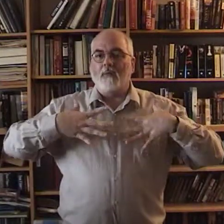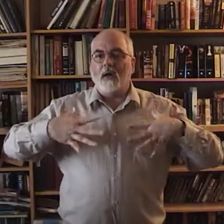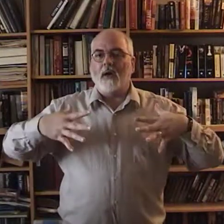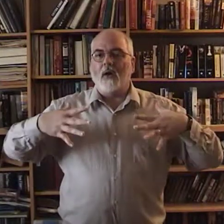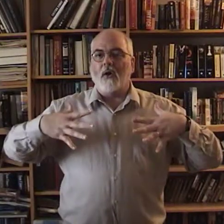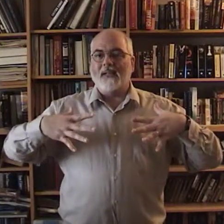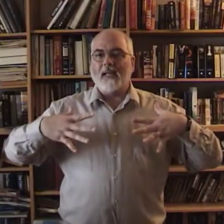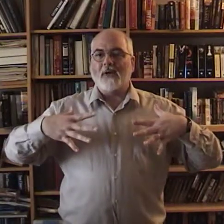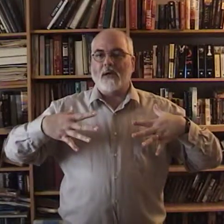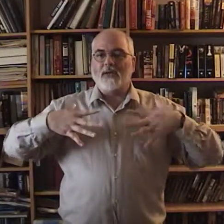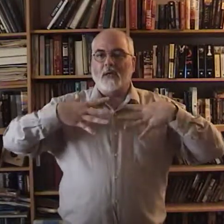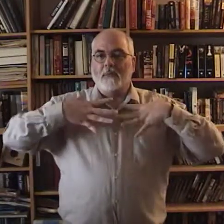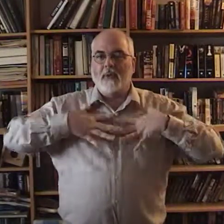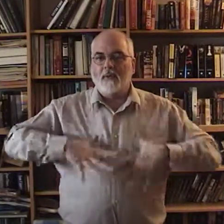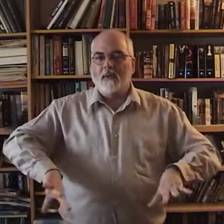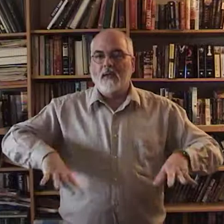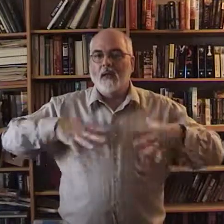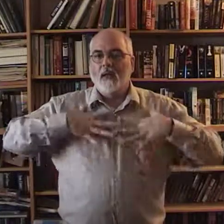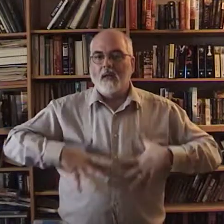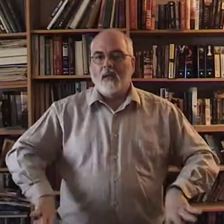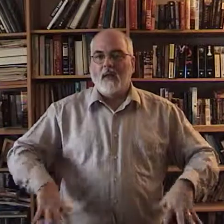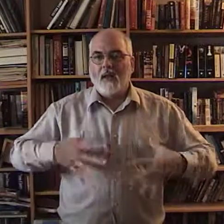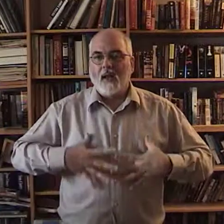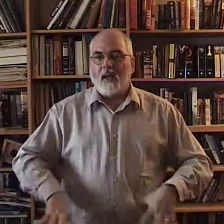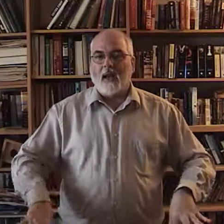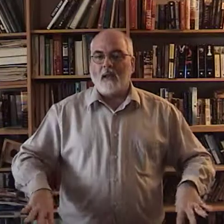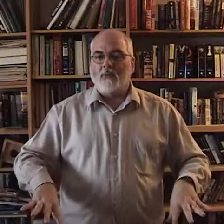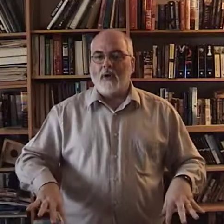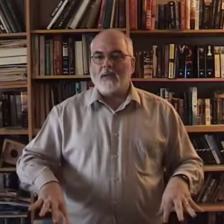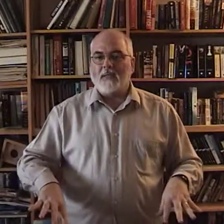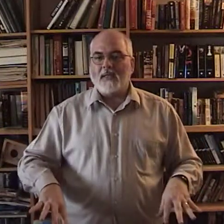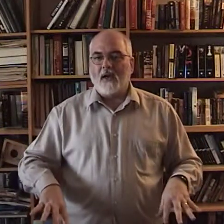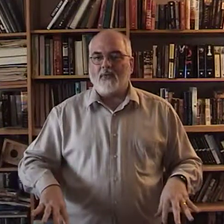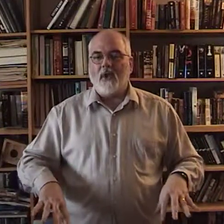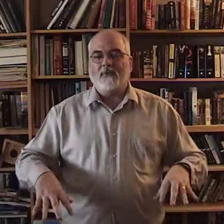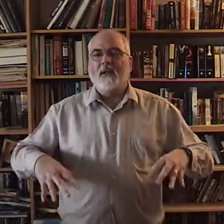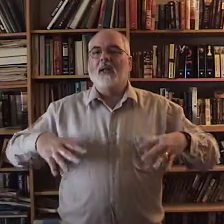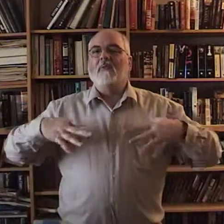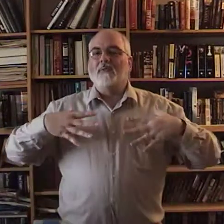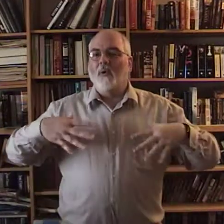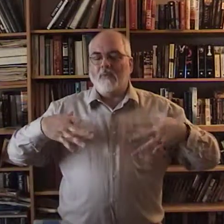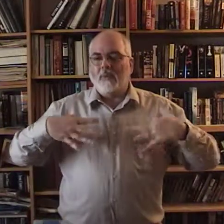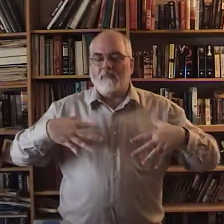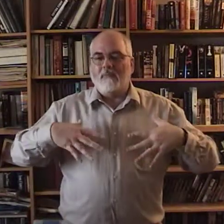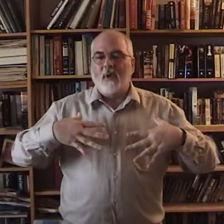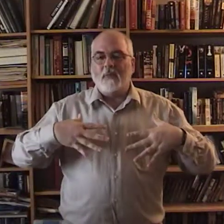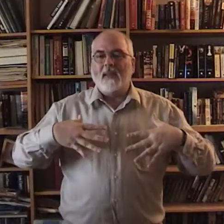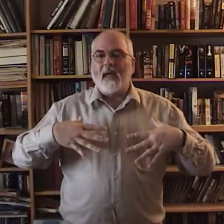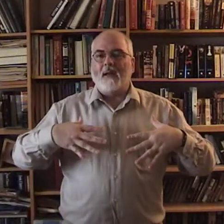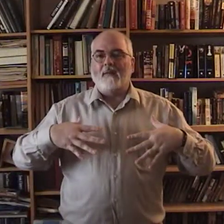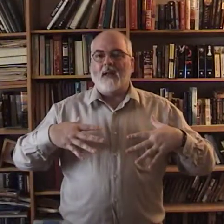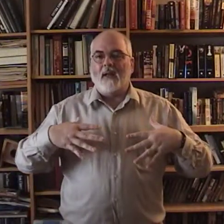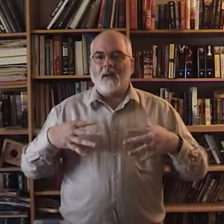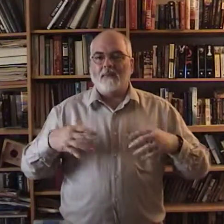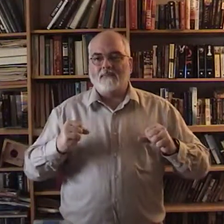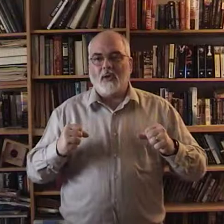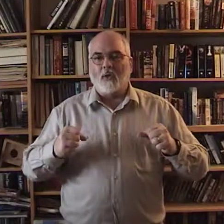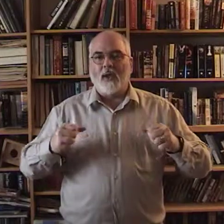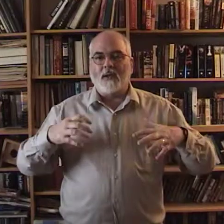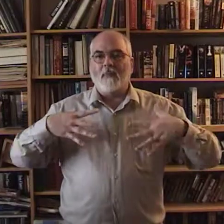going to exaggerate this a little bit. Like I'm brushing myself off. Don't be that aggressive about